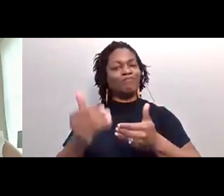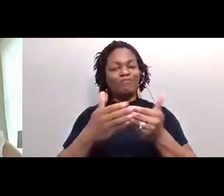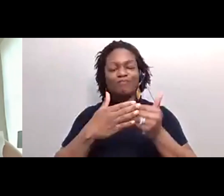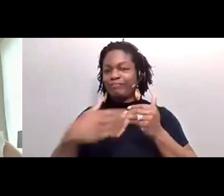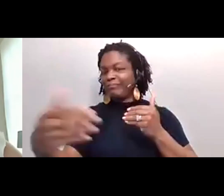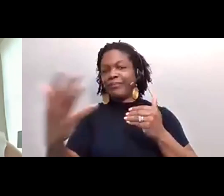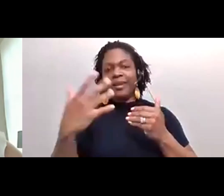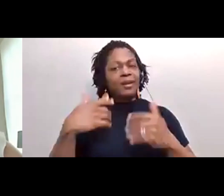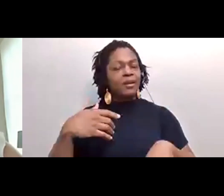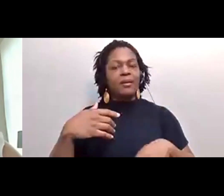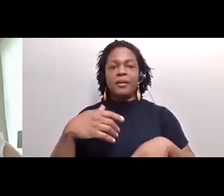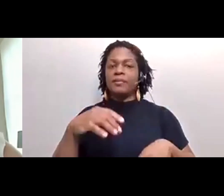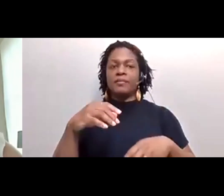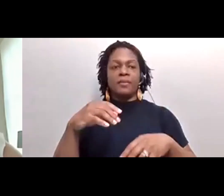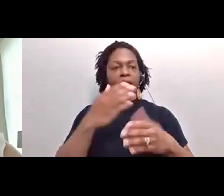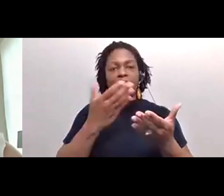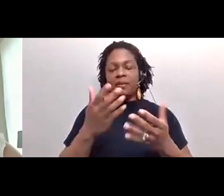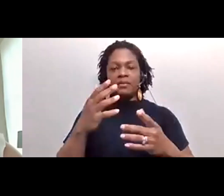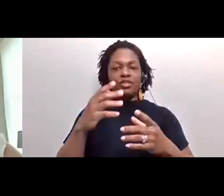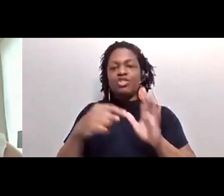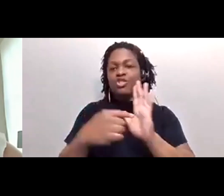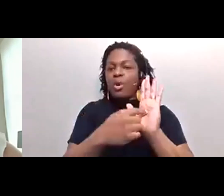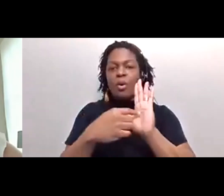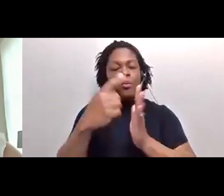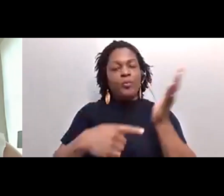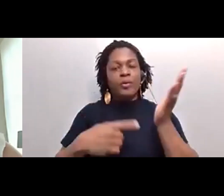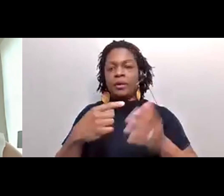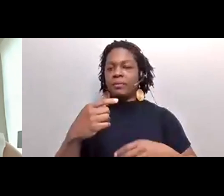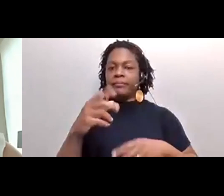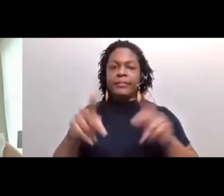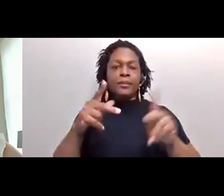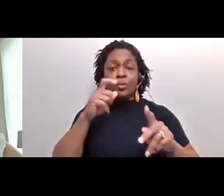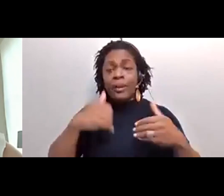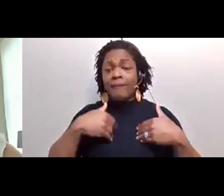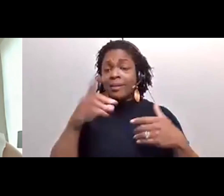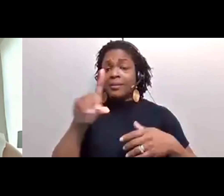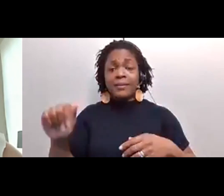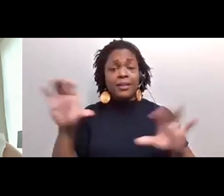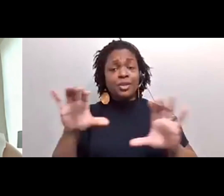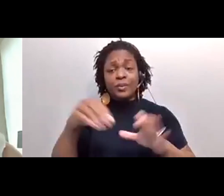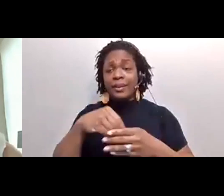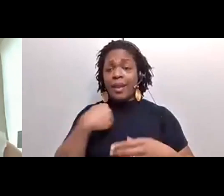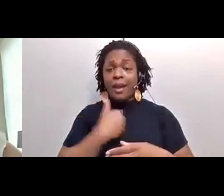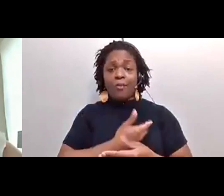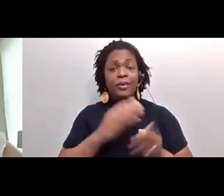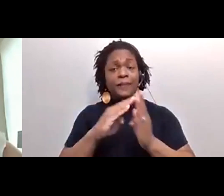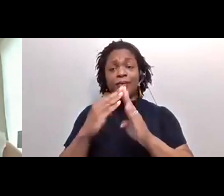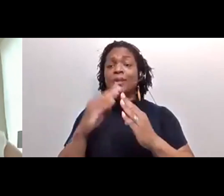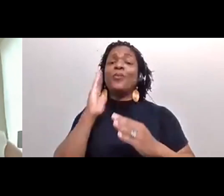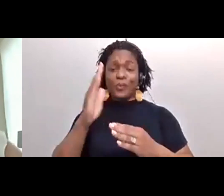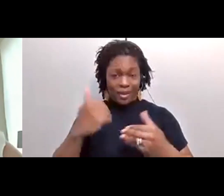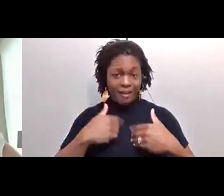the things that individuals with disabilities are doing in our communities, I think we're going to have even more success this year. And I know